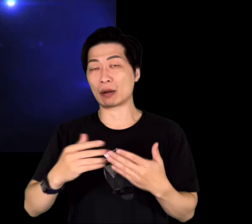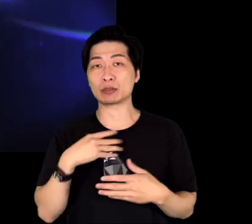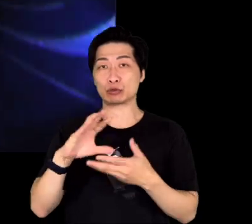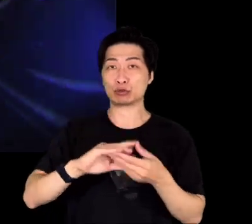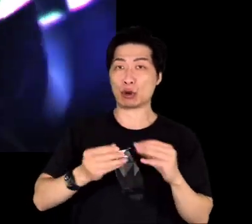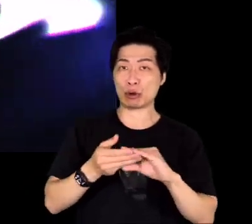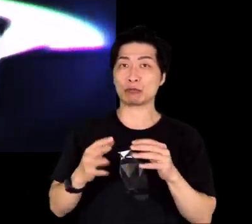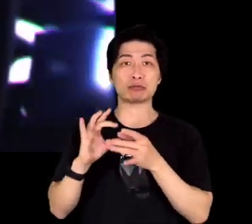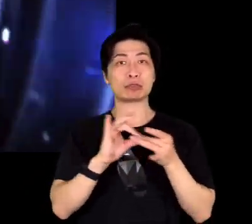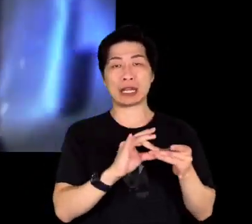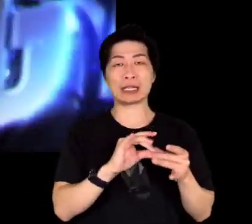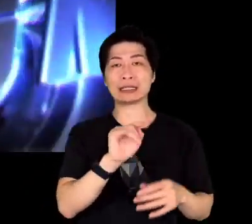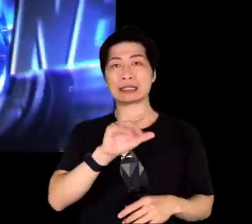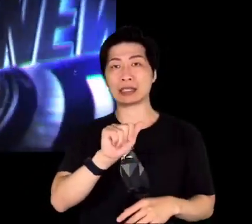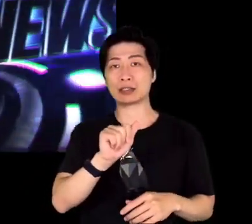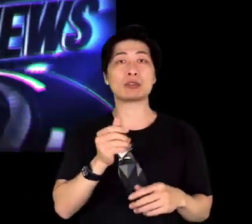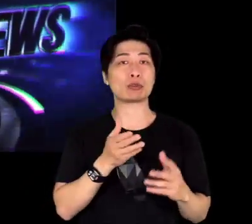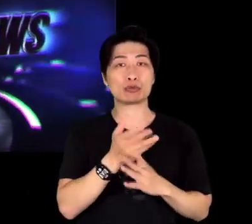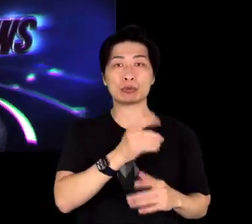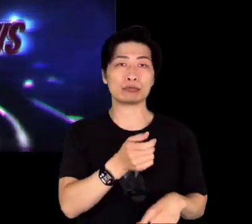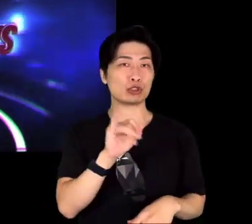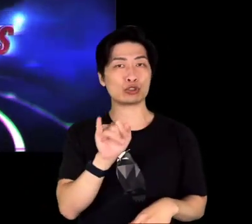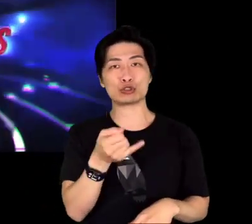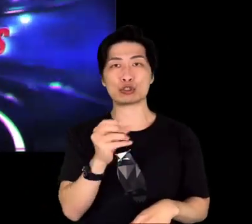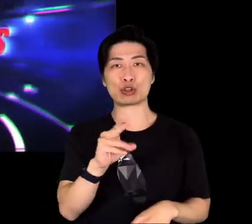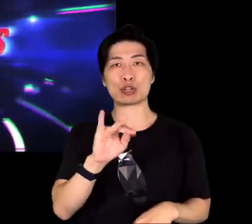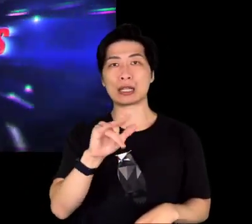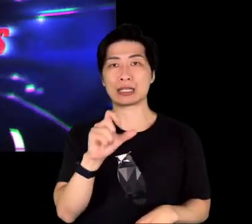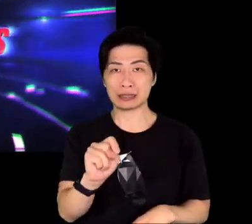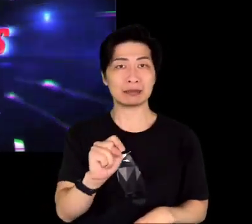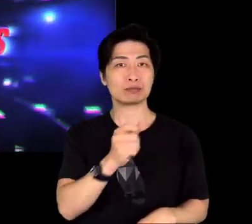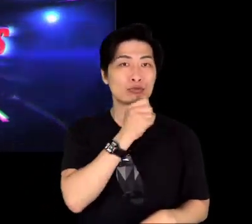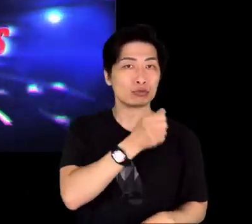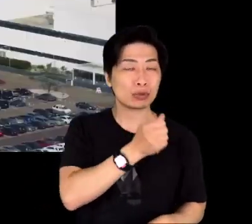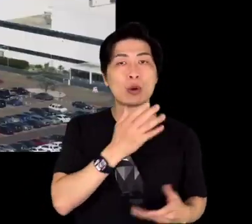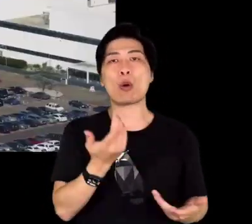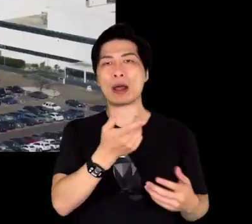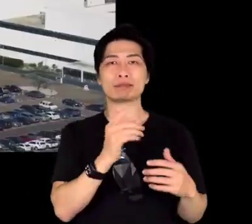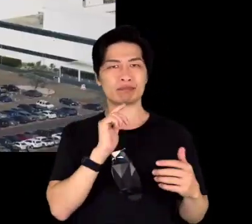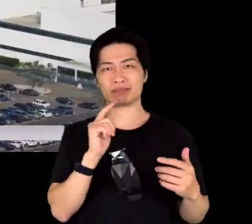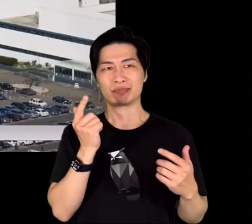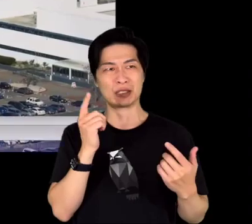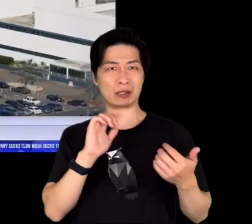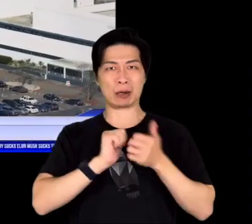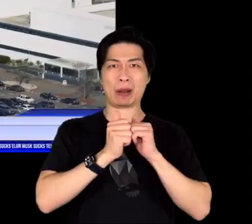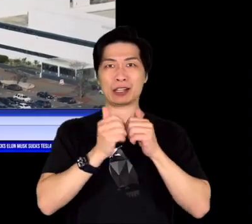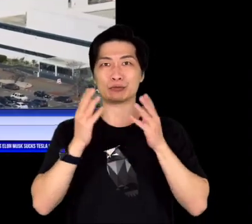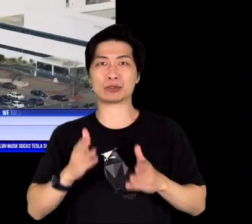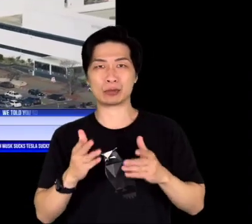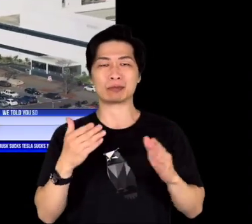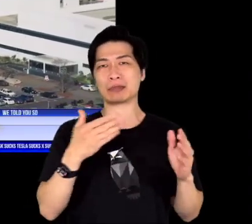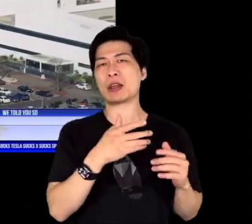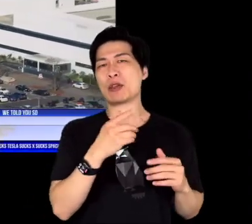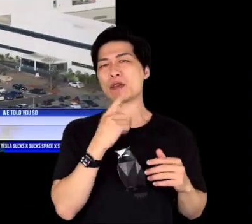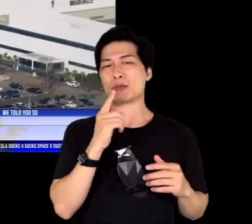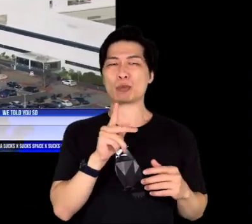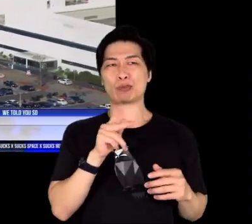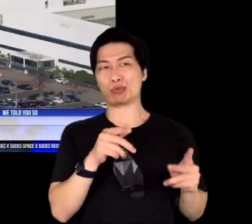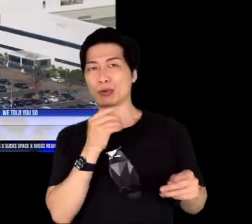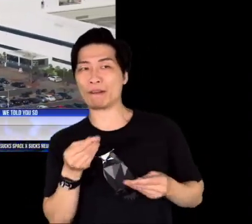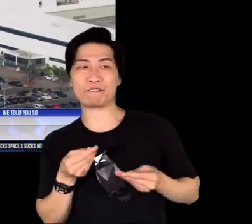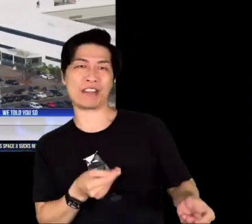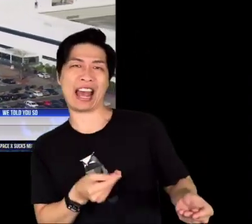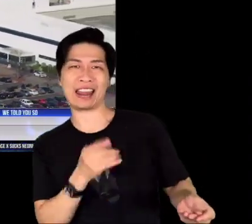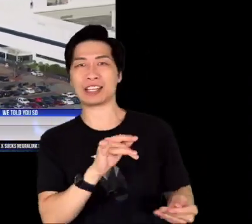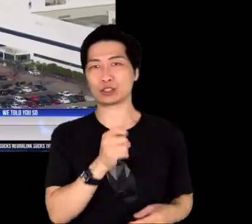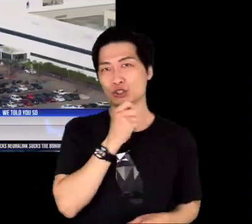A story is identified related to Tesla either by a journalist or by a competitor to Tesla that is quote-unquote fed to the journalist.